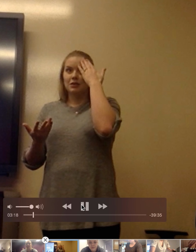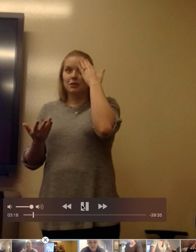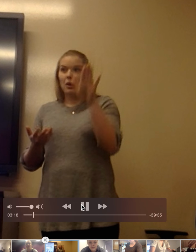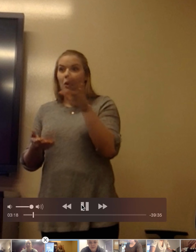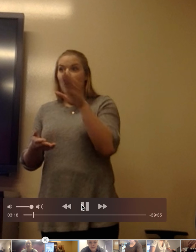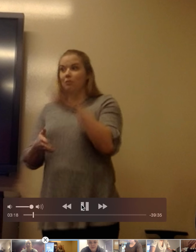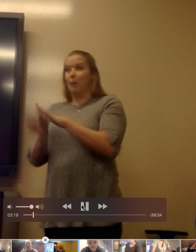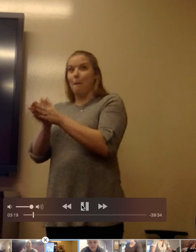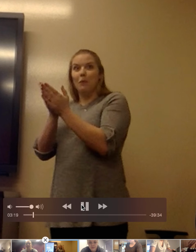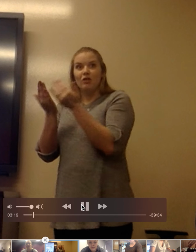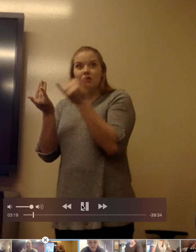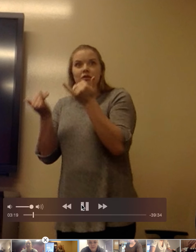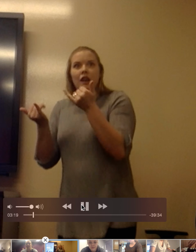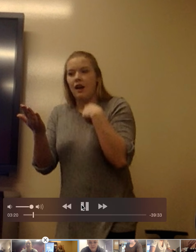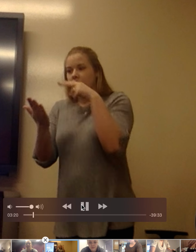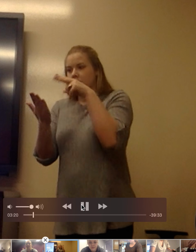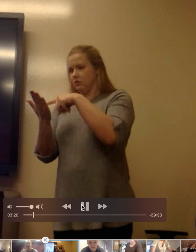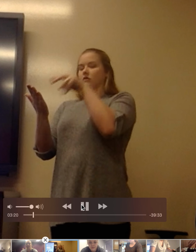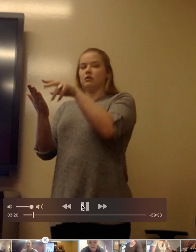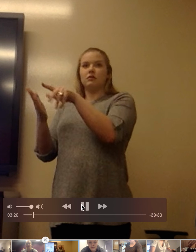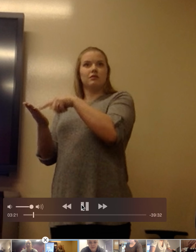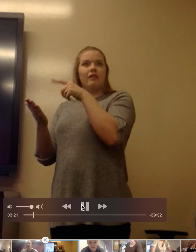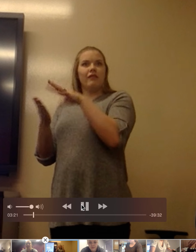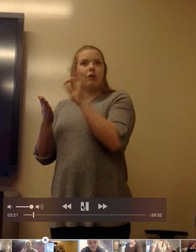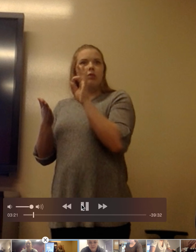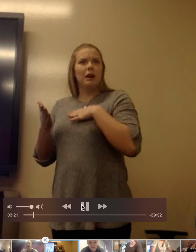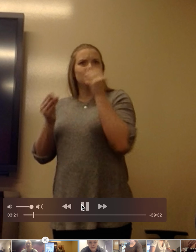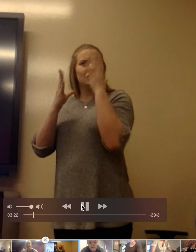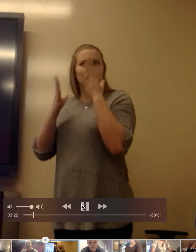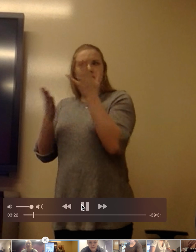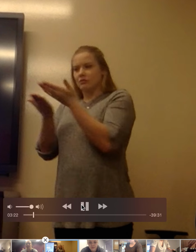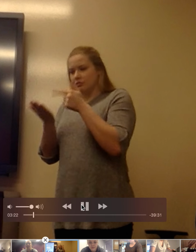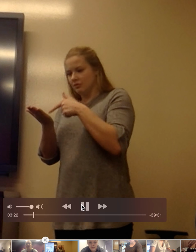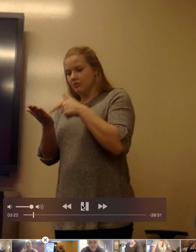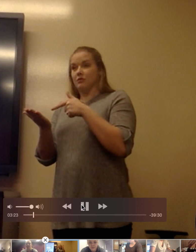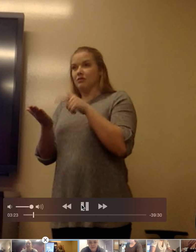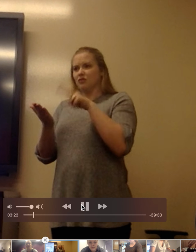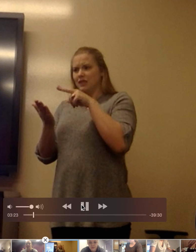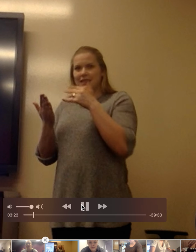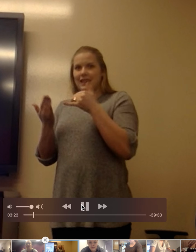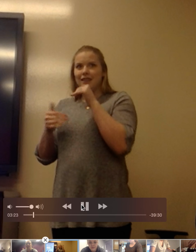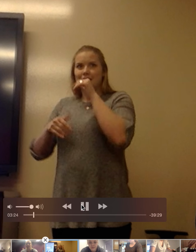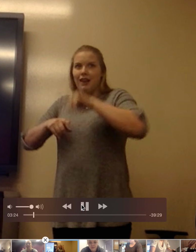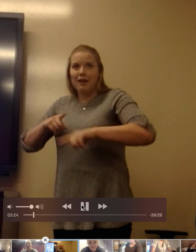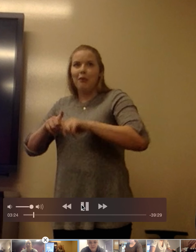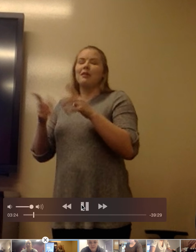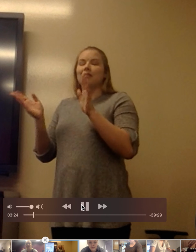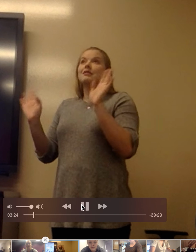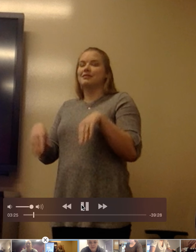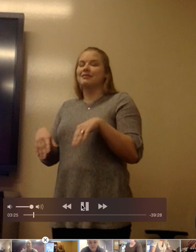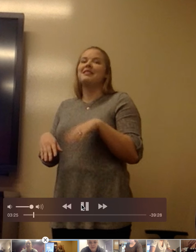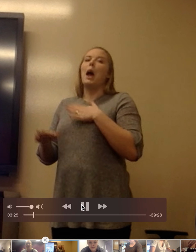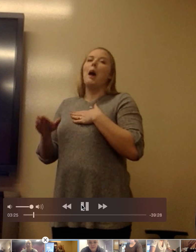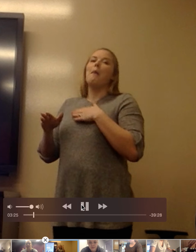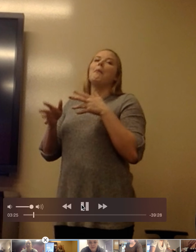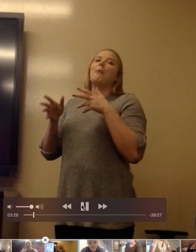He started to communicate with monks and started to read this. You can read this on your own too if you want. My teacher ended up giving it to me today, but I didn't have